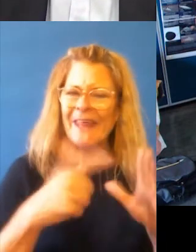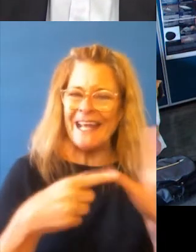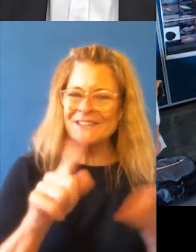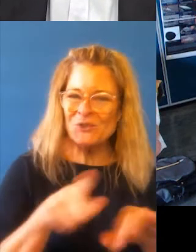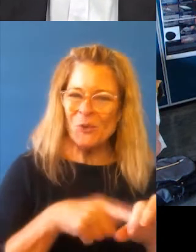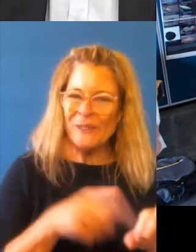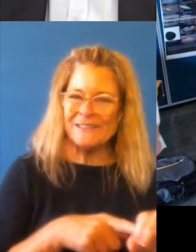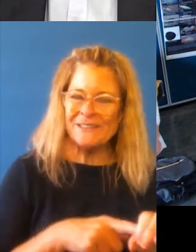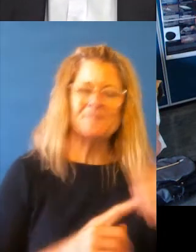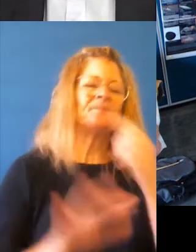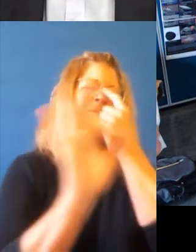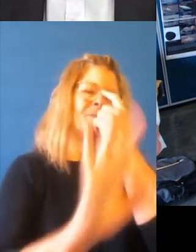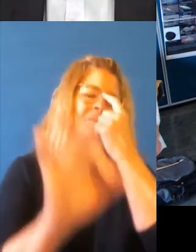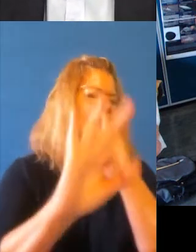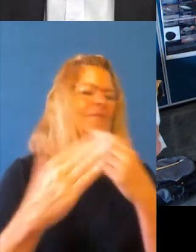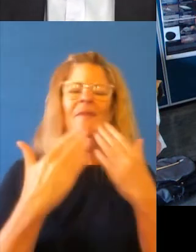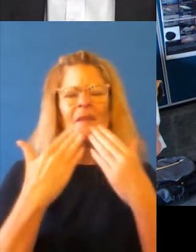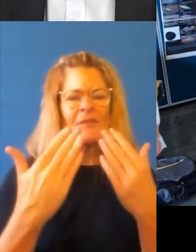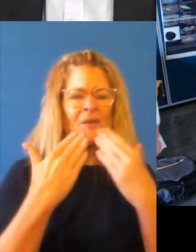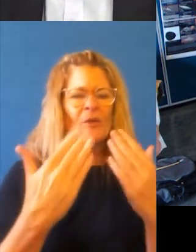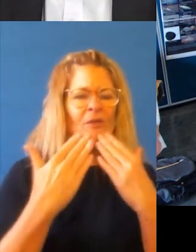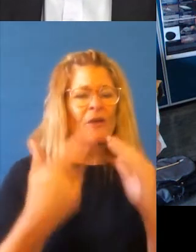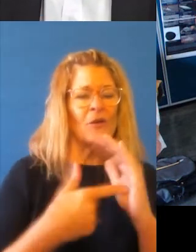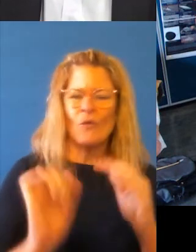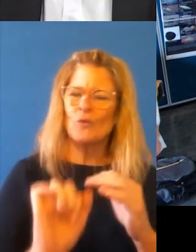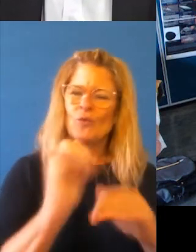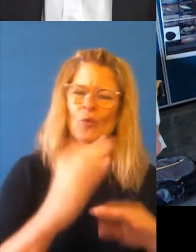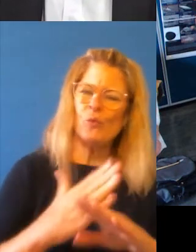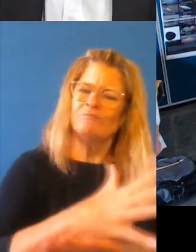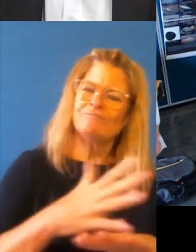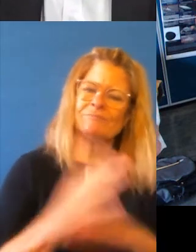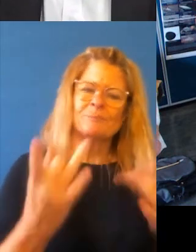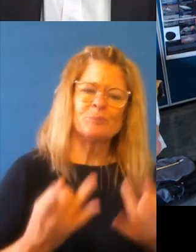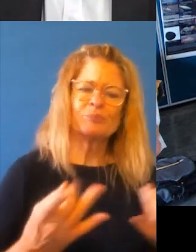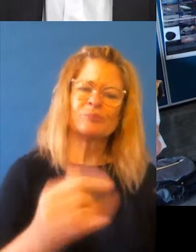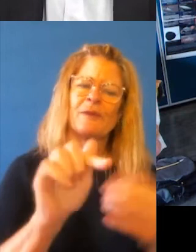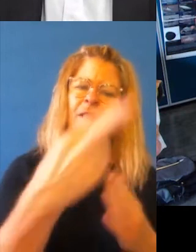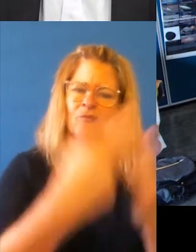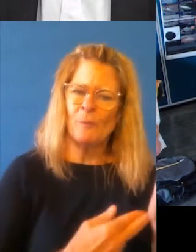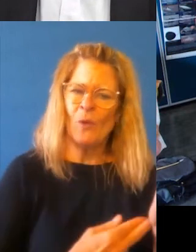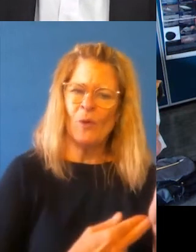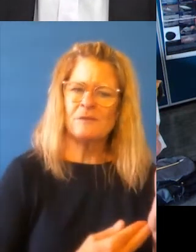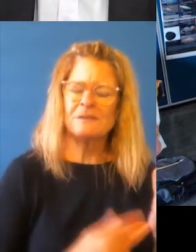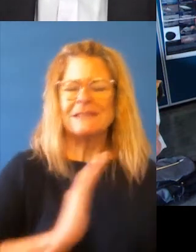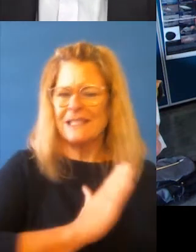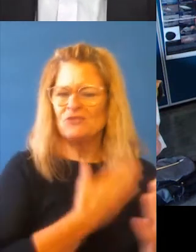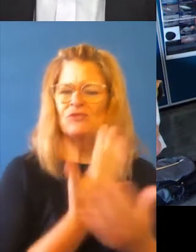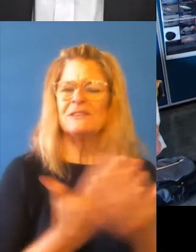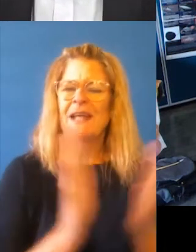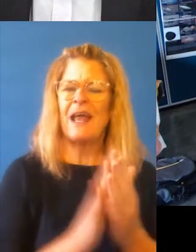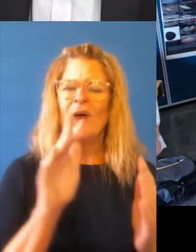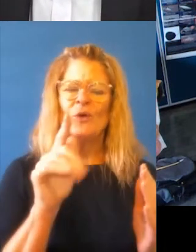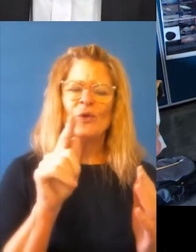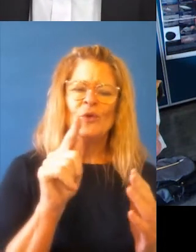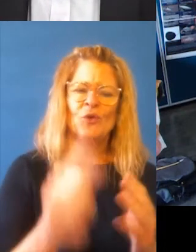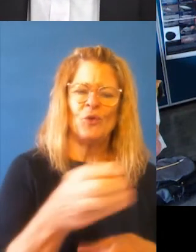you, June, and thank you for undertaking that work. It's funny how when you put a different